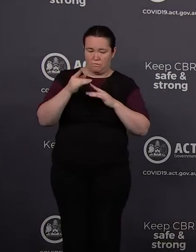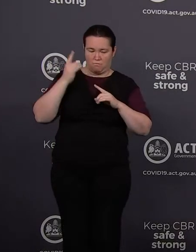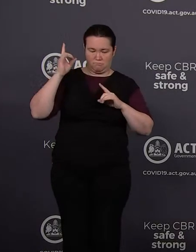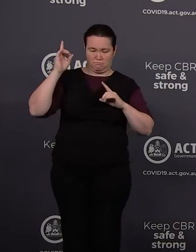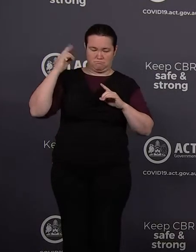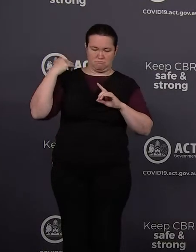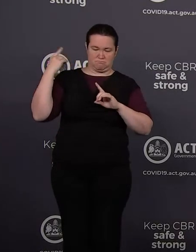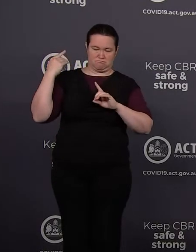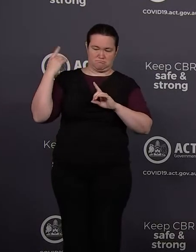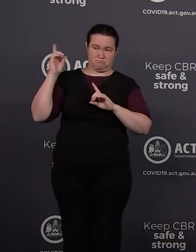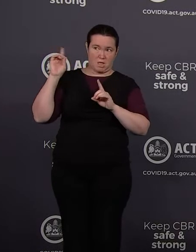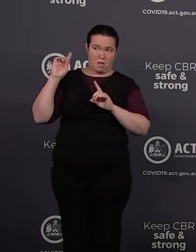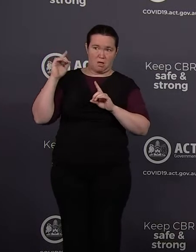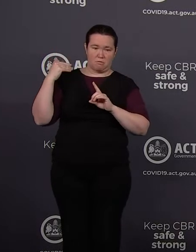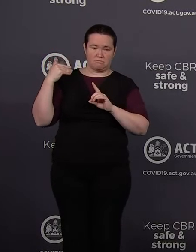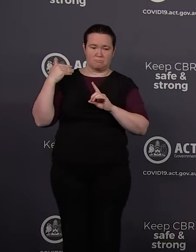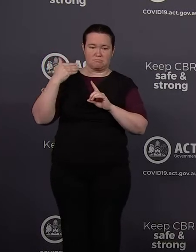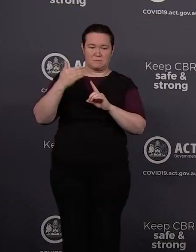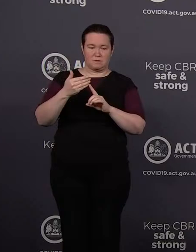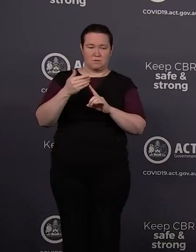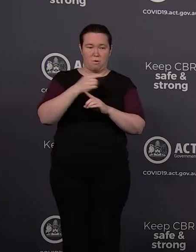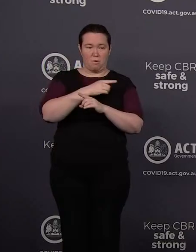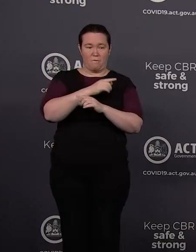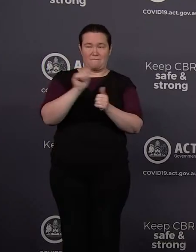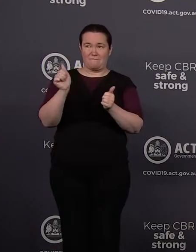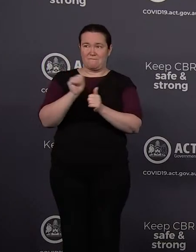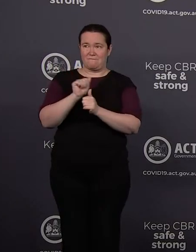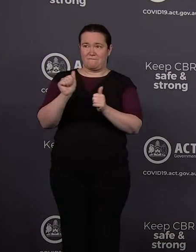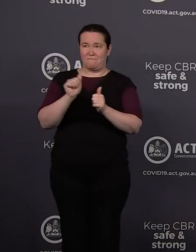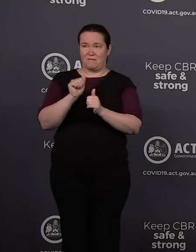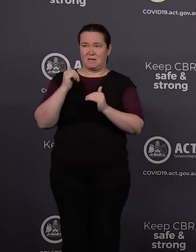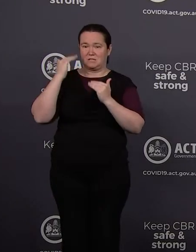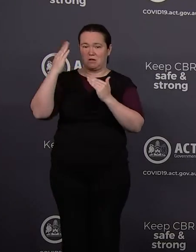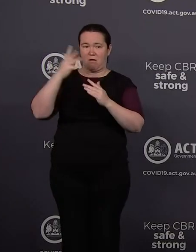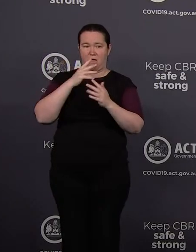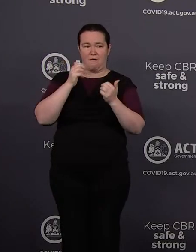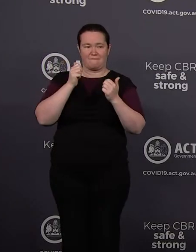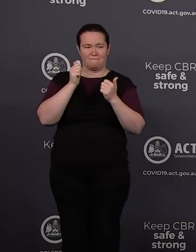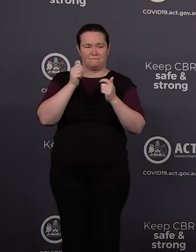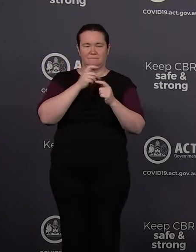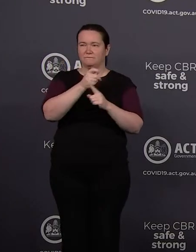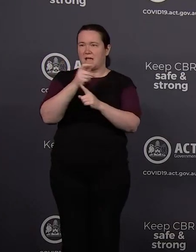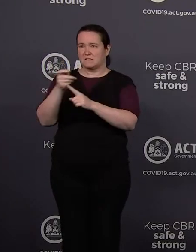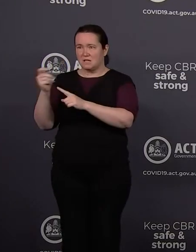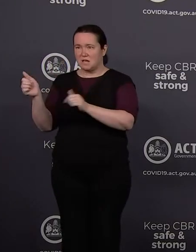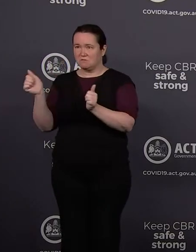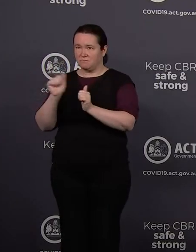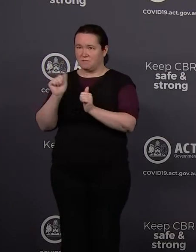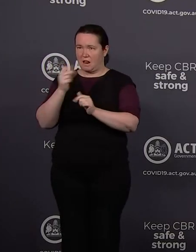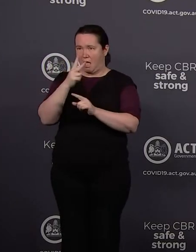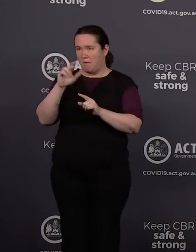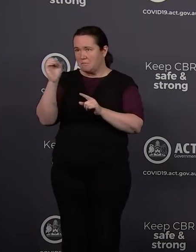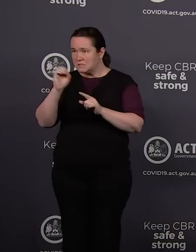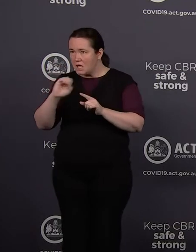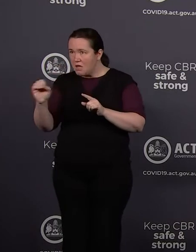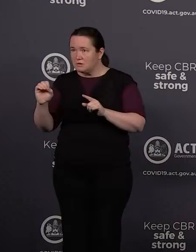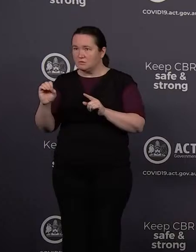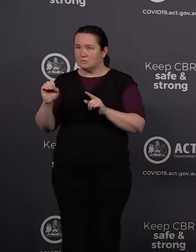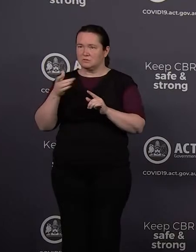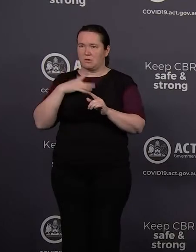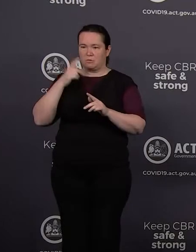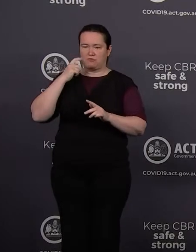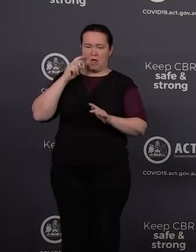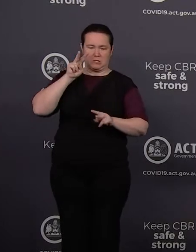have very high levels of community vaccination is manage that risk. And that's what we'll be assessing and trying